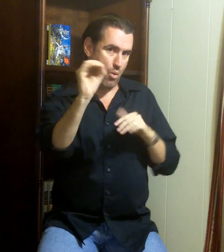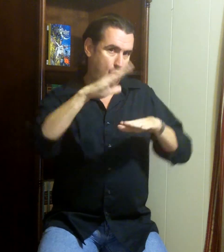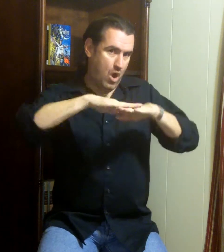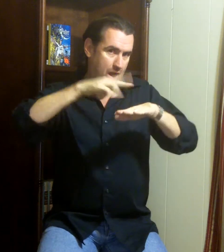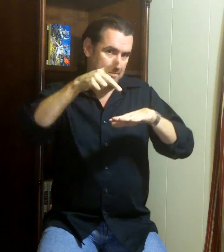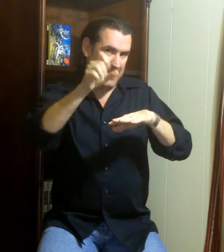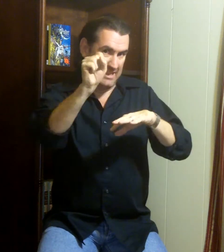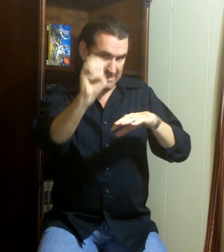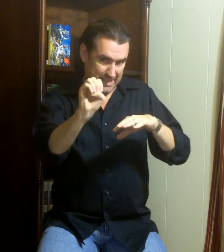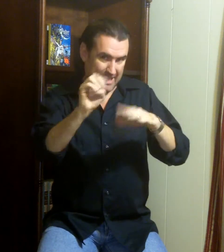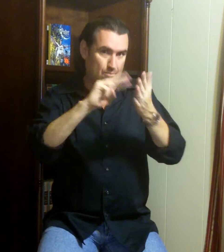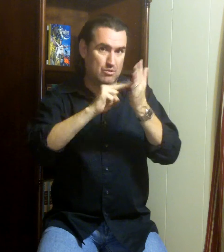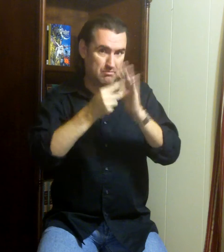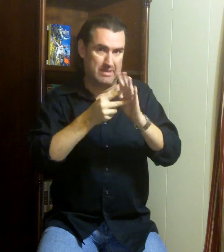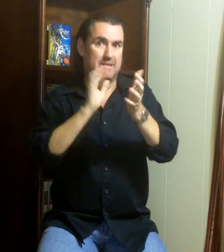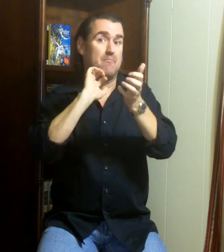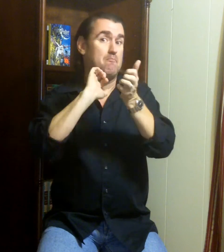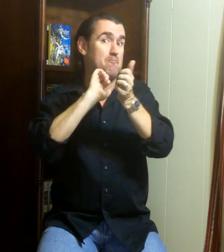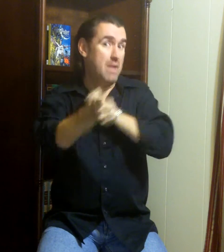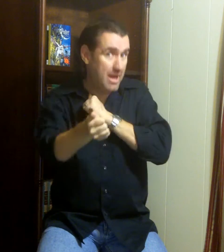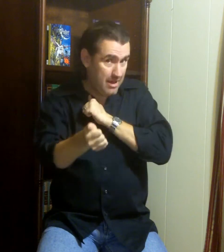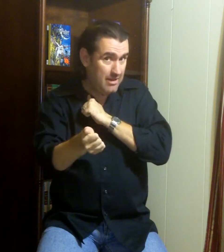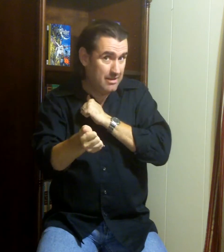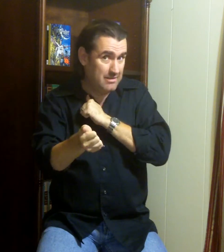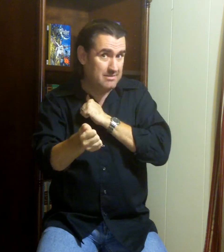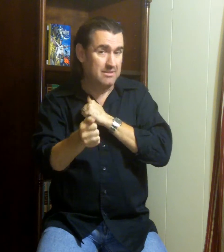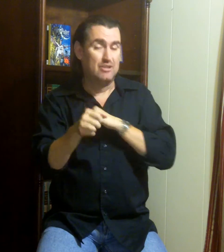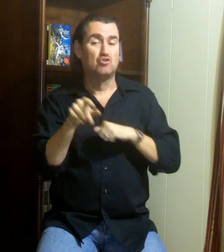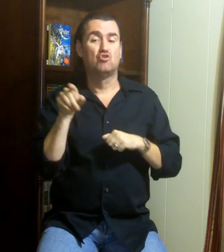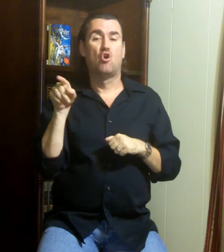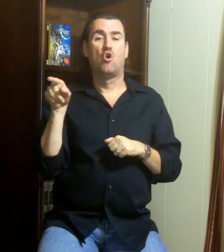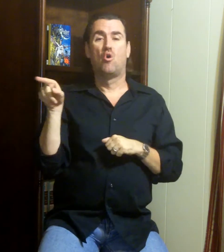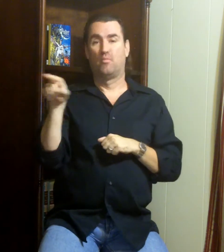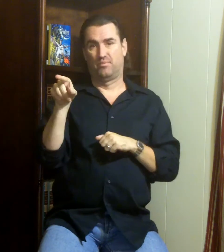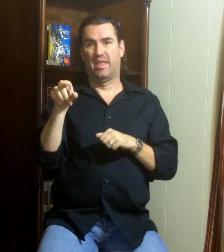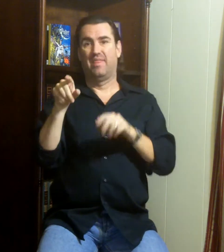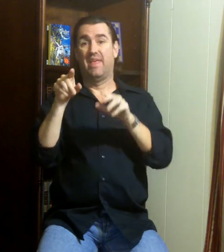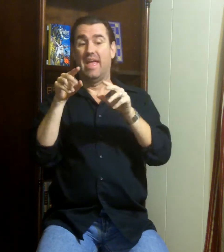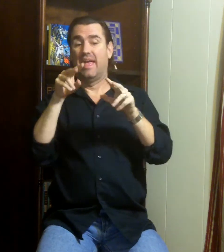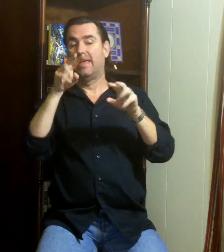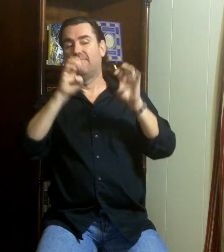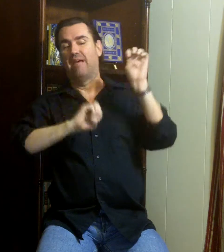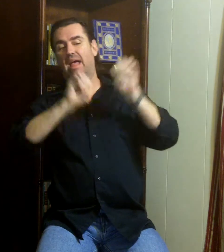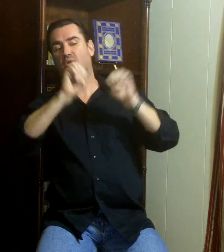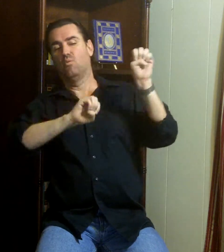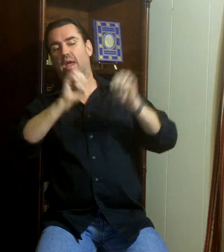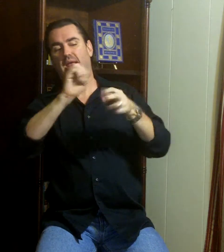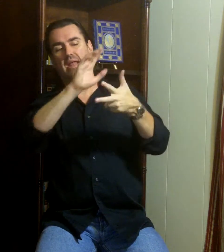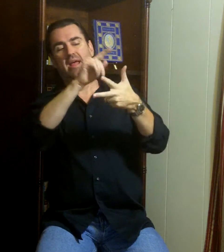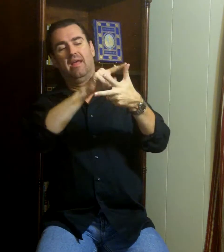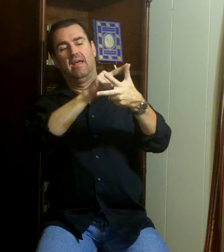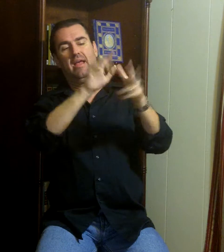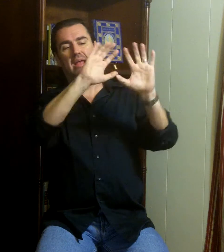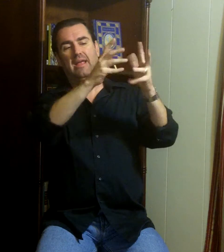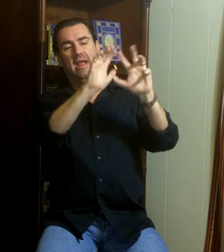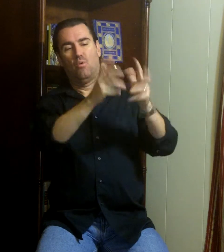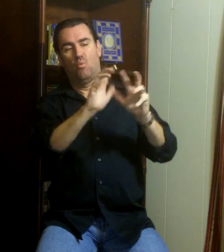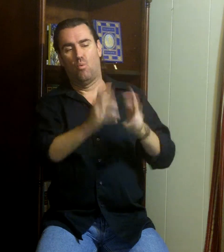they're going to look at each of the categories of the signing systems that you use and rate you purely on those.